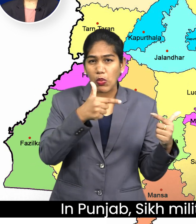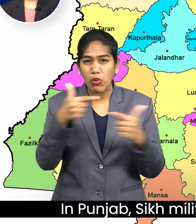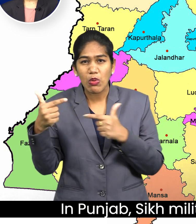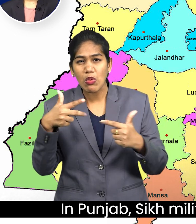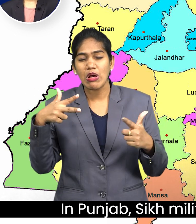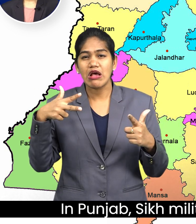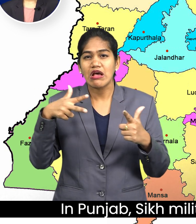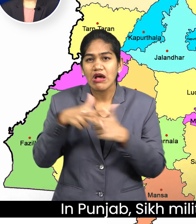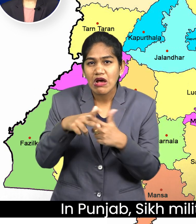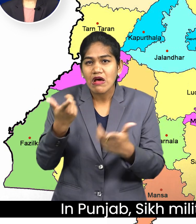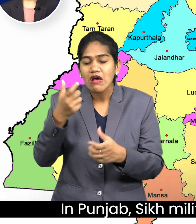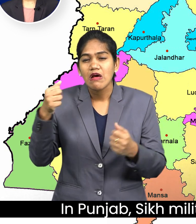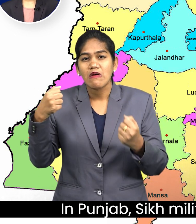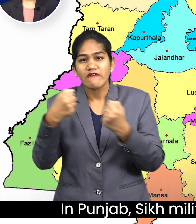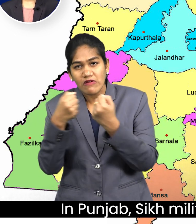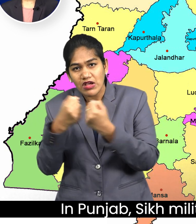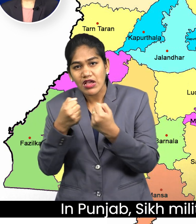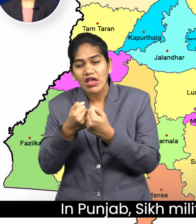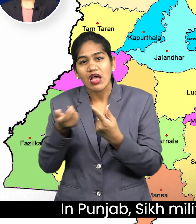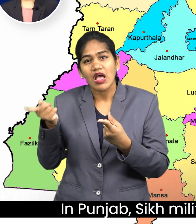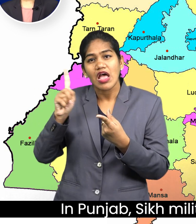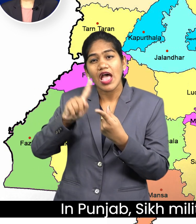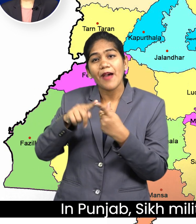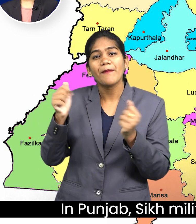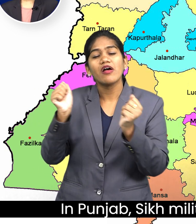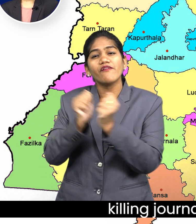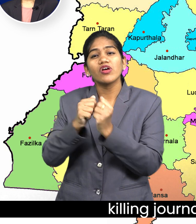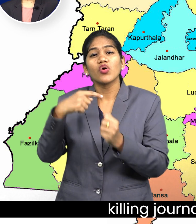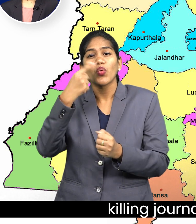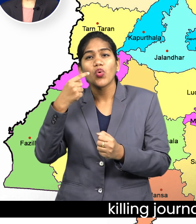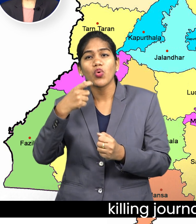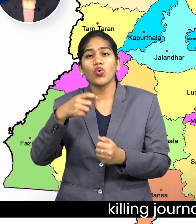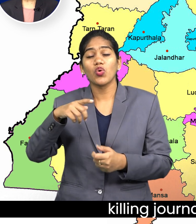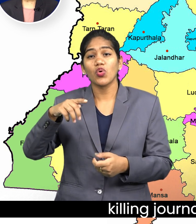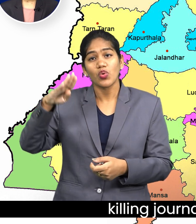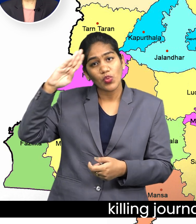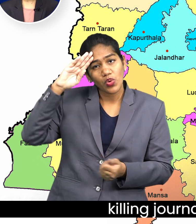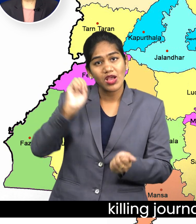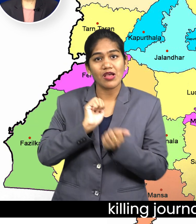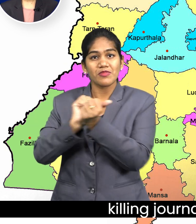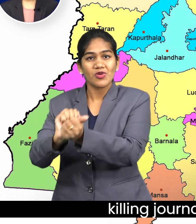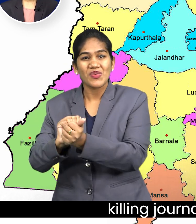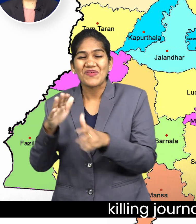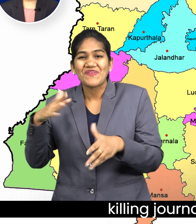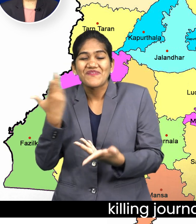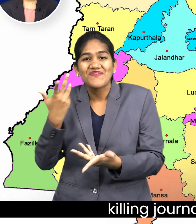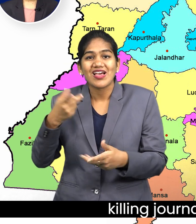killing journalists.